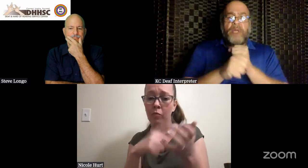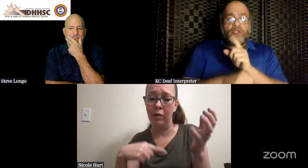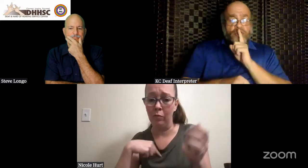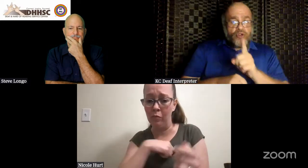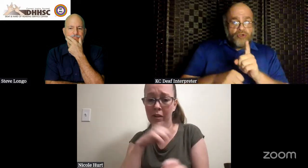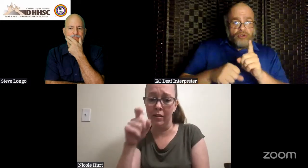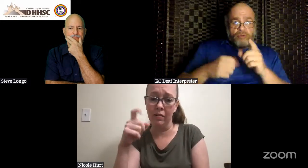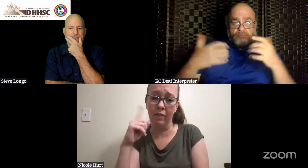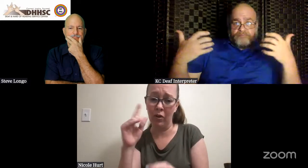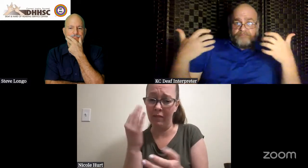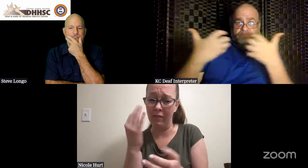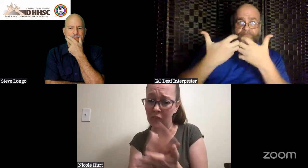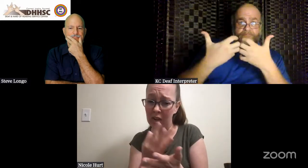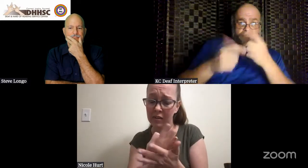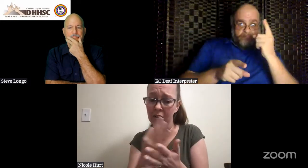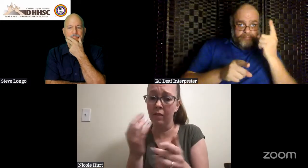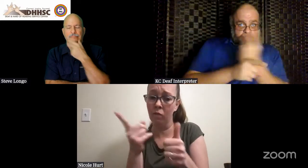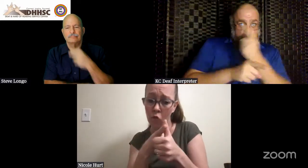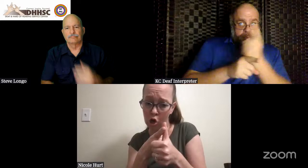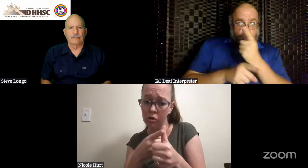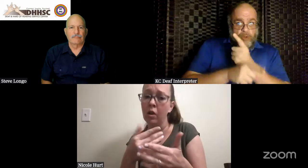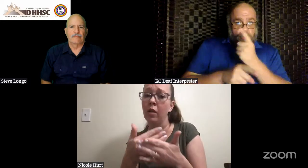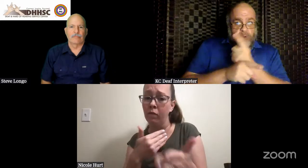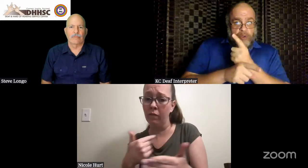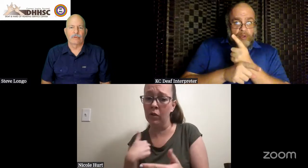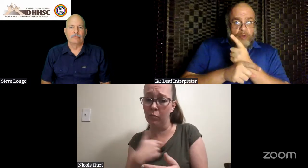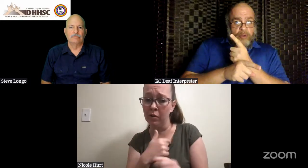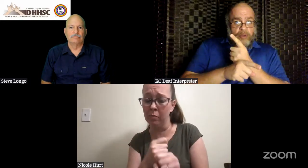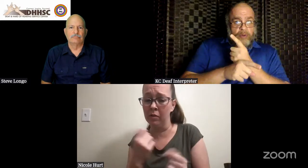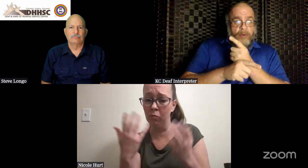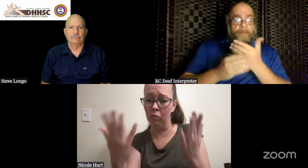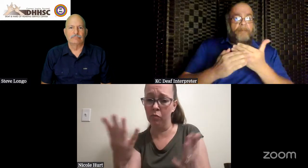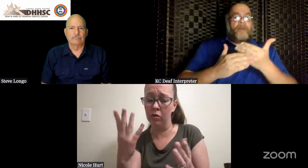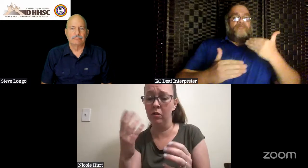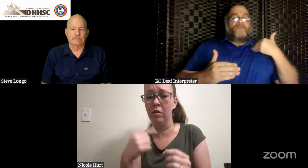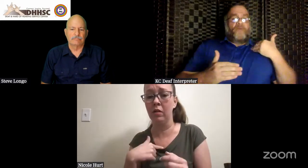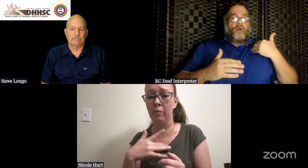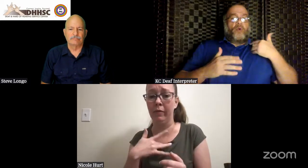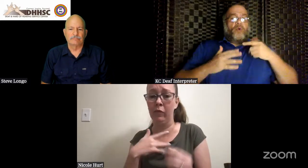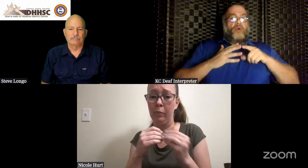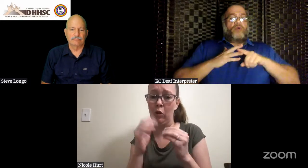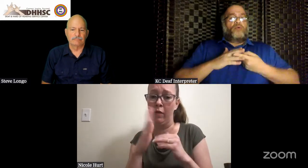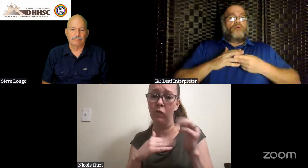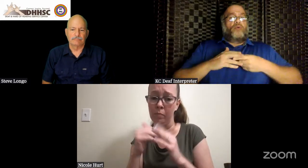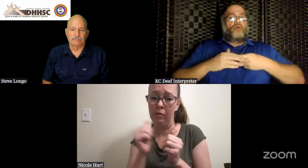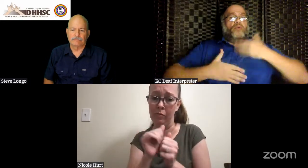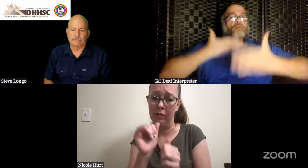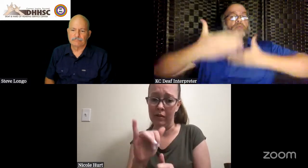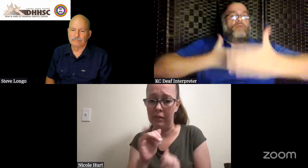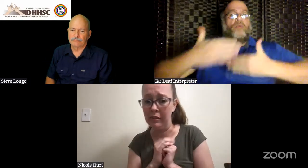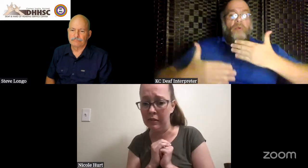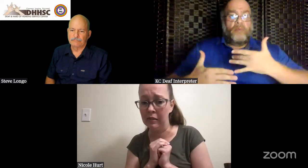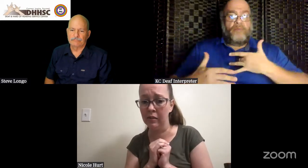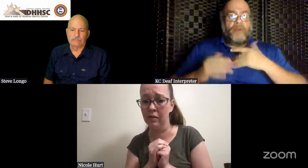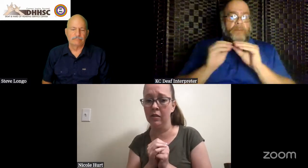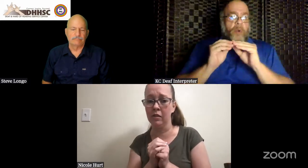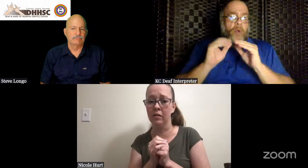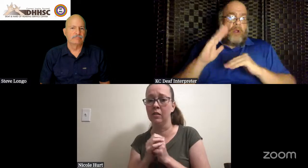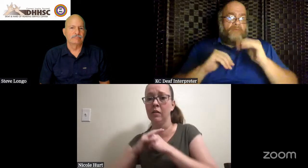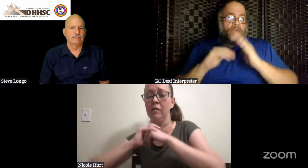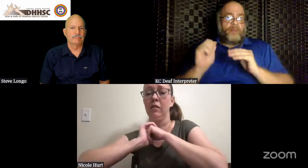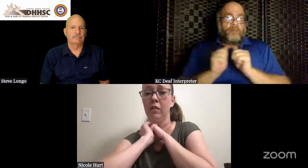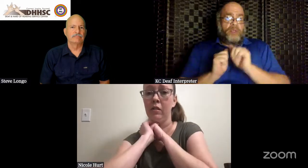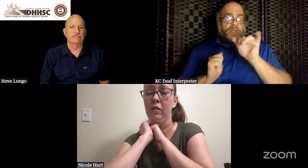And we can have more discussion with Michelle to make sure that what we are doing is